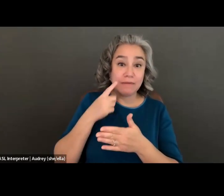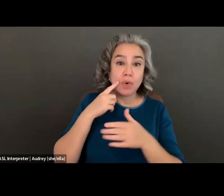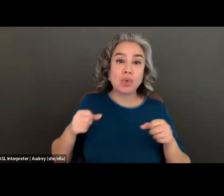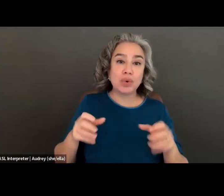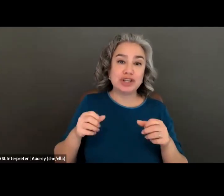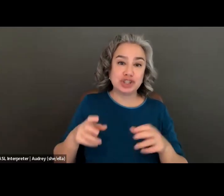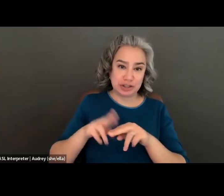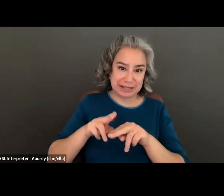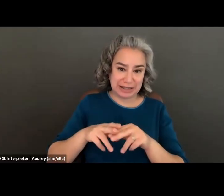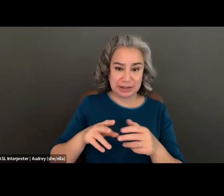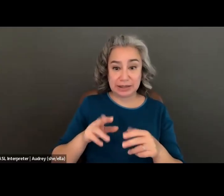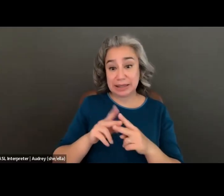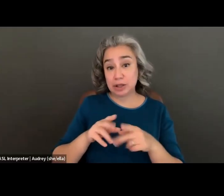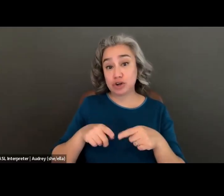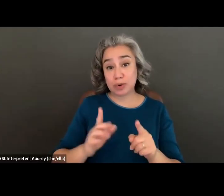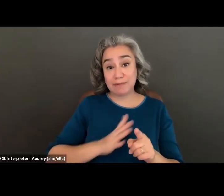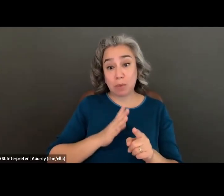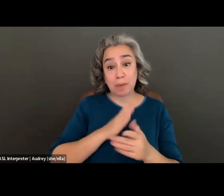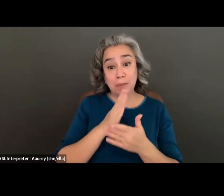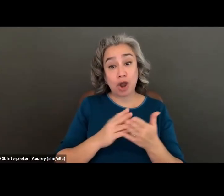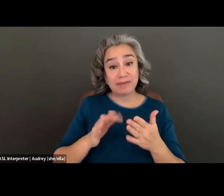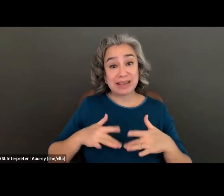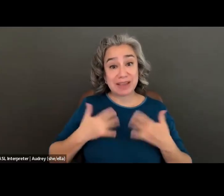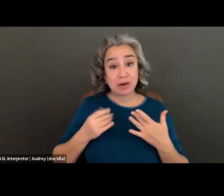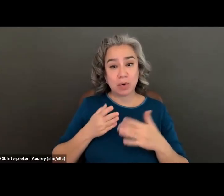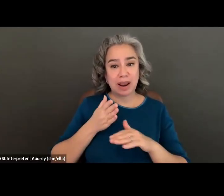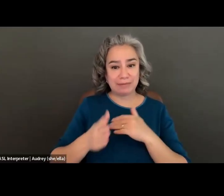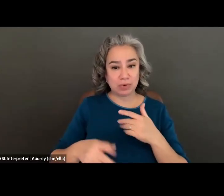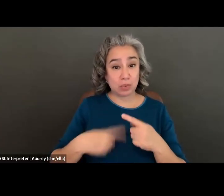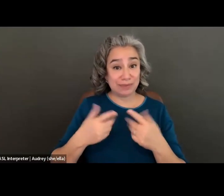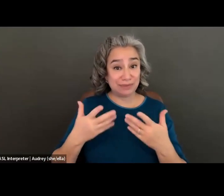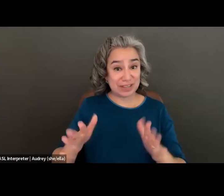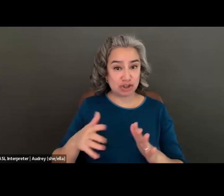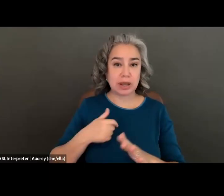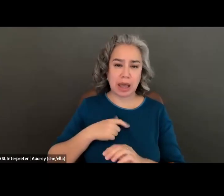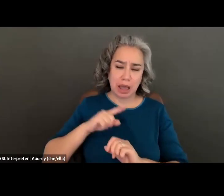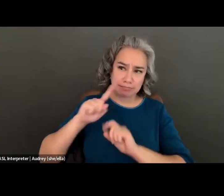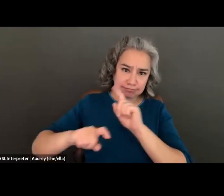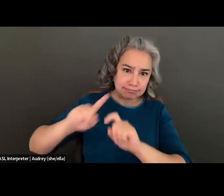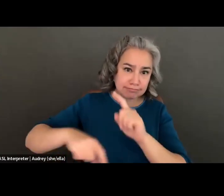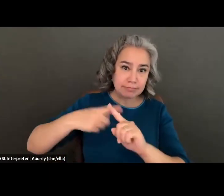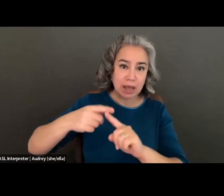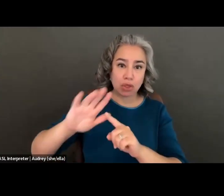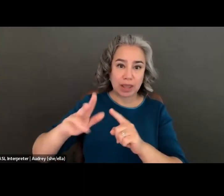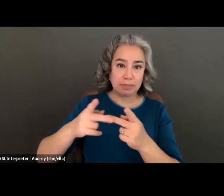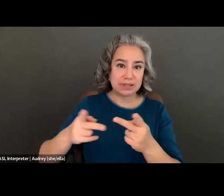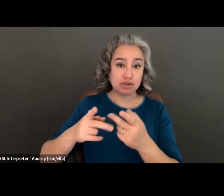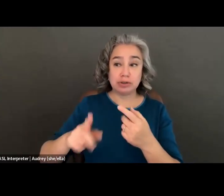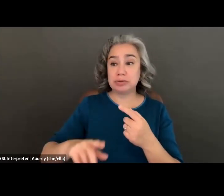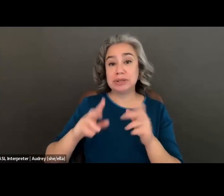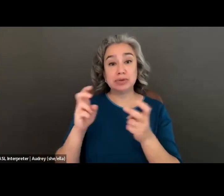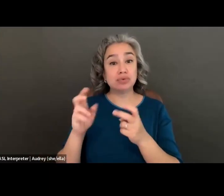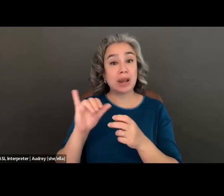seating. Either during the formal part of the event or after it was over, I asked the candidates about their position on issues like